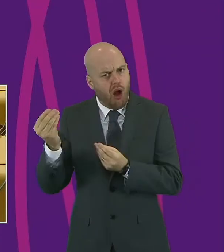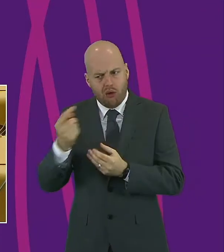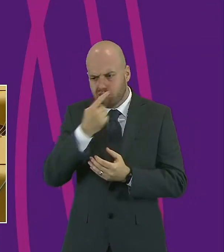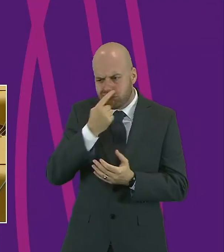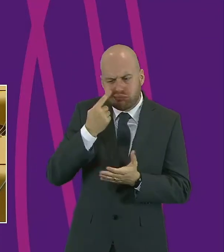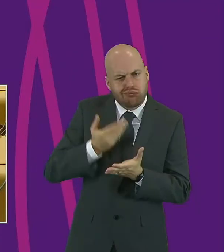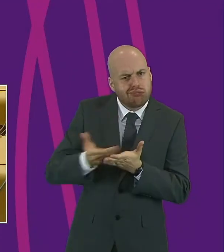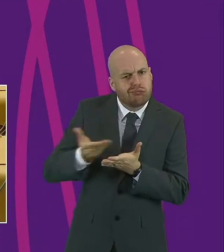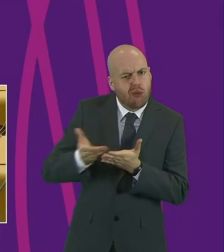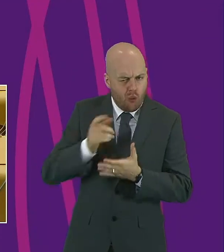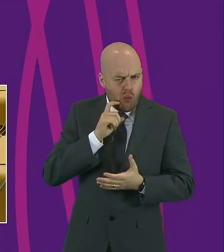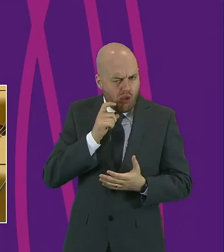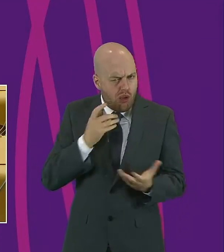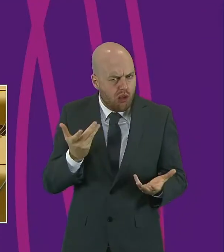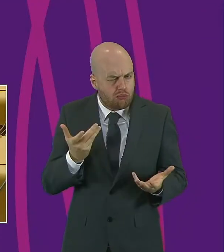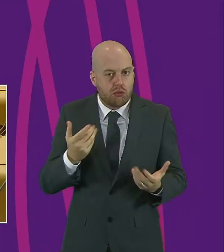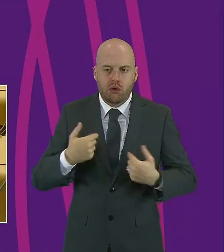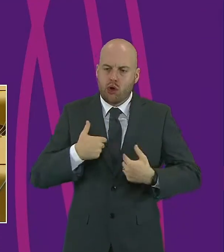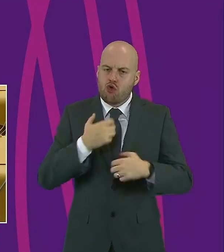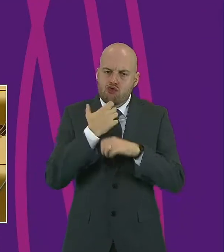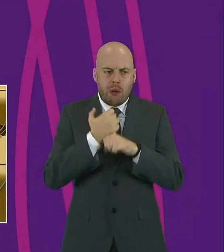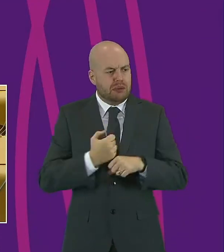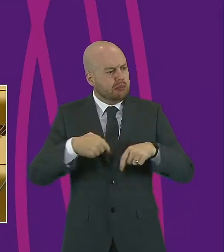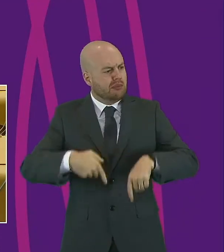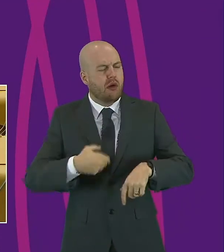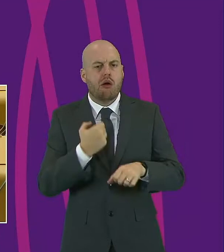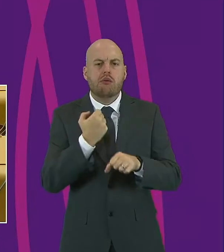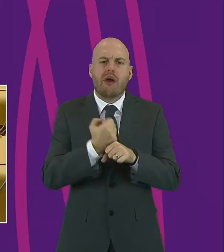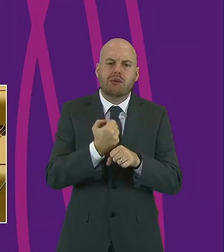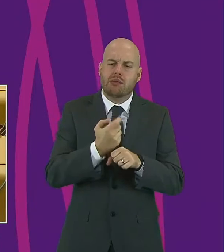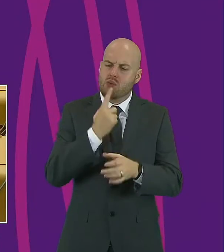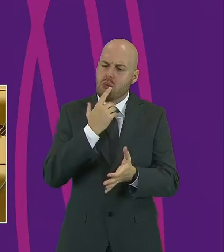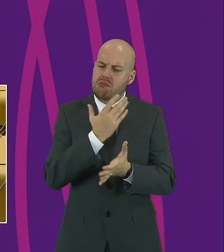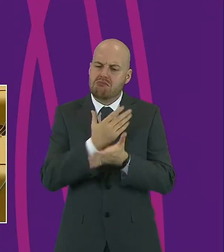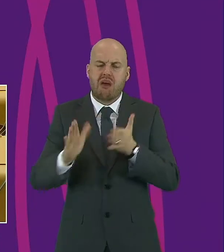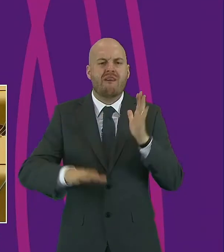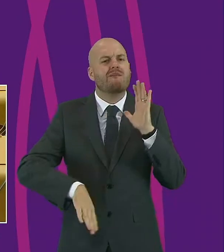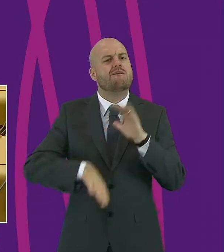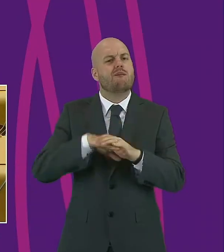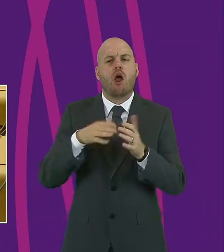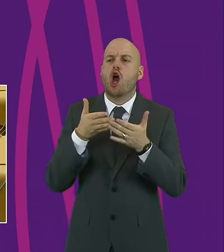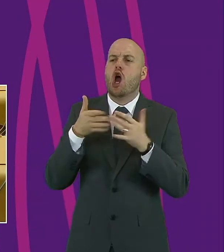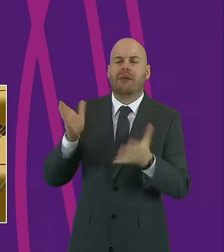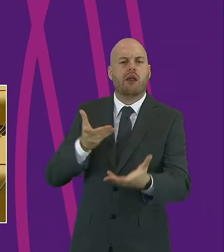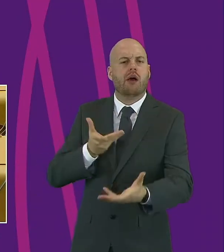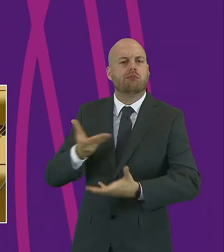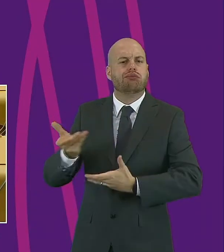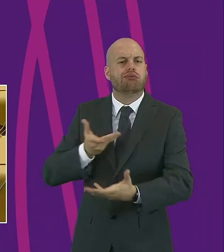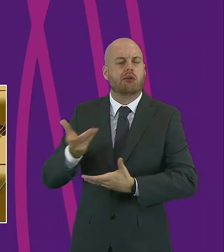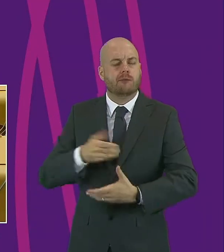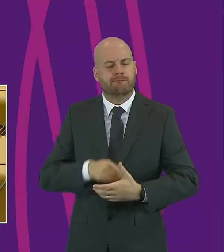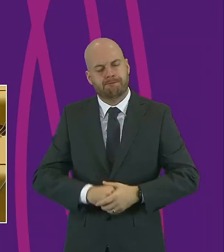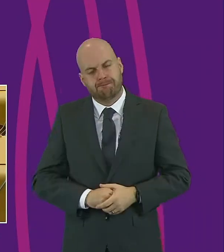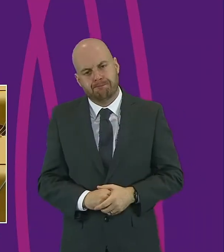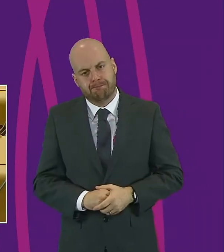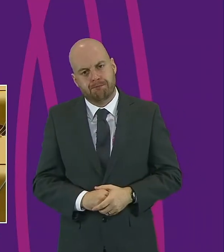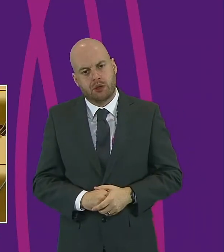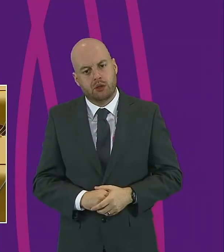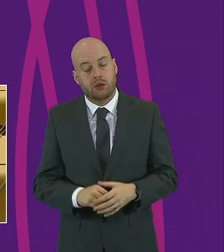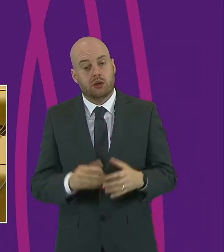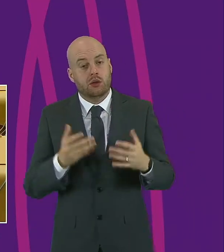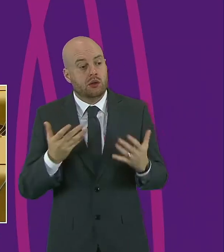request. My commitment is that the government and I will cooperate fully with it." Given that swathes of documents are